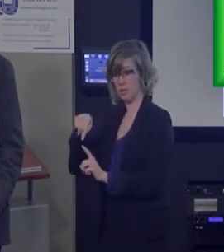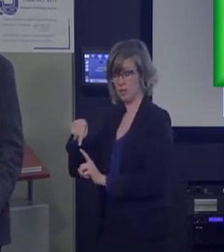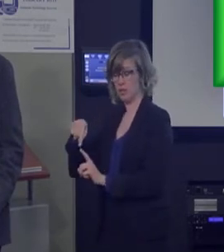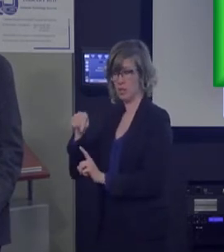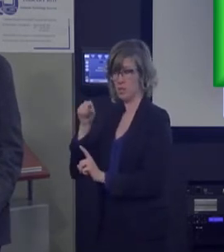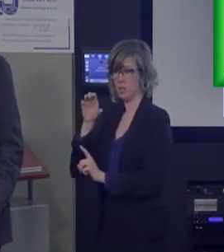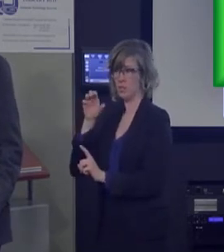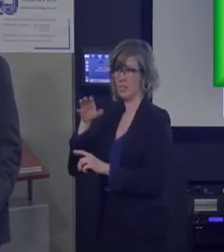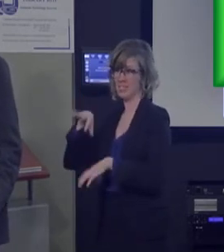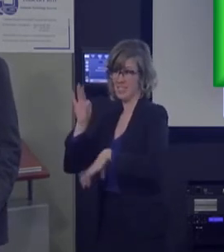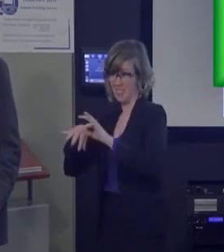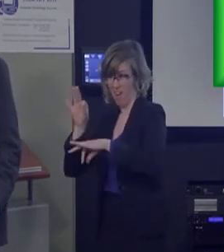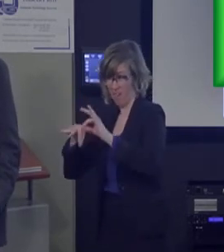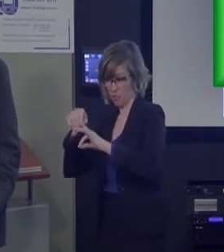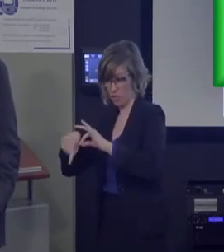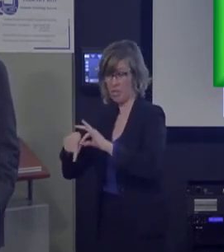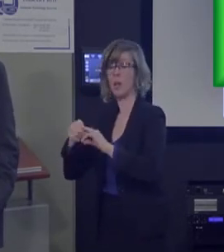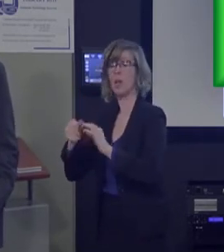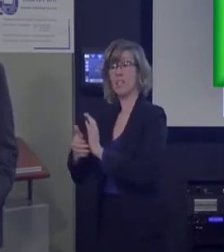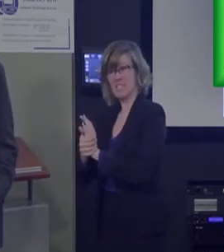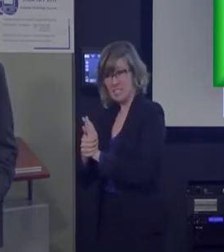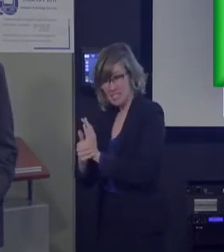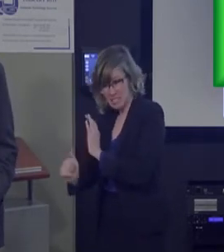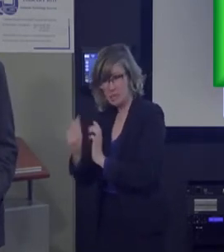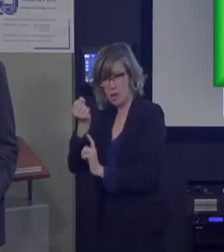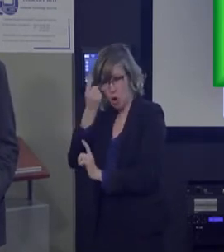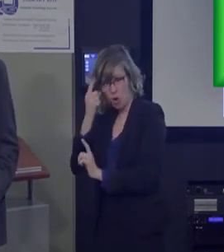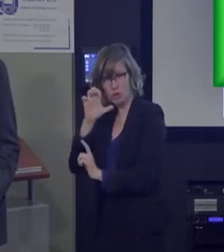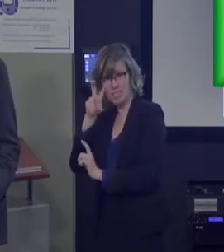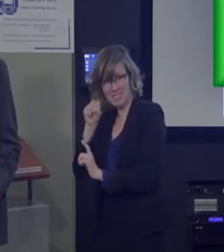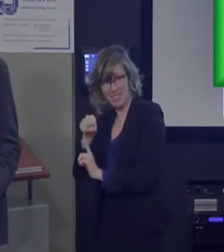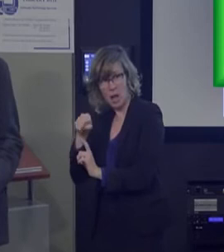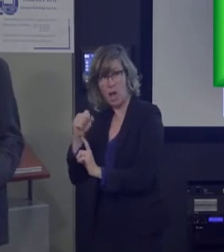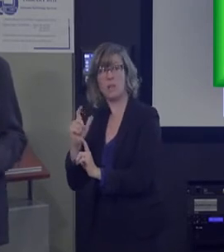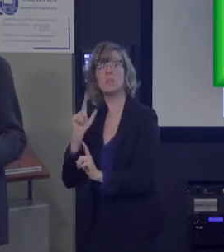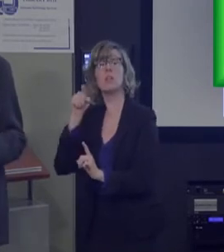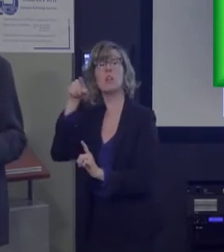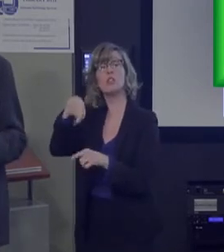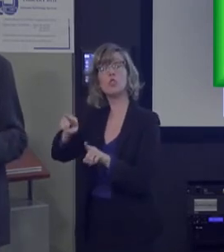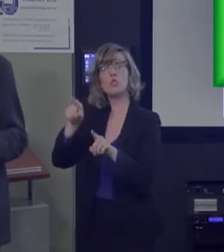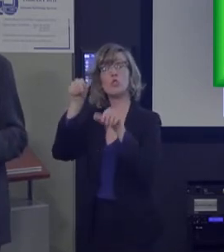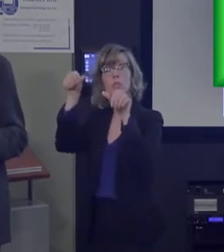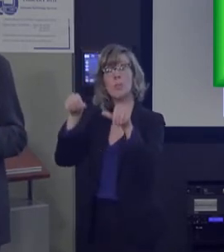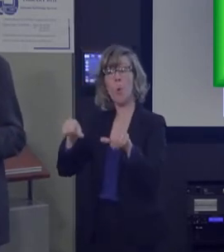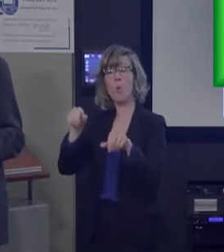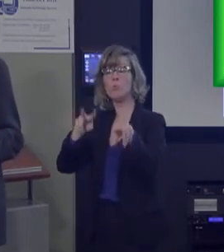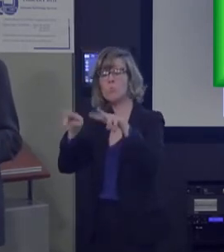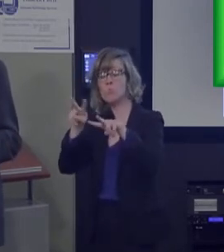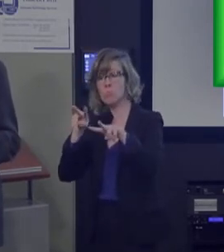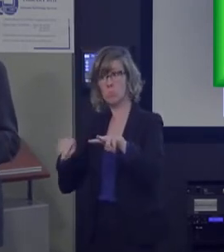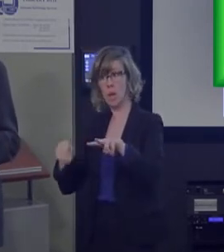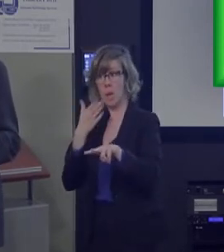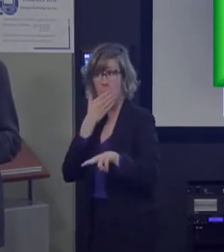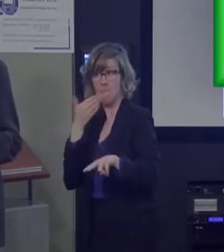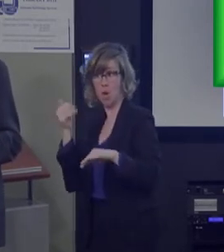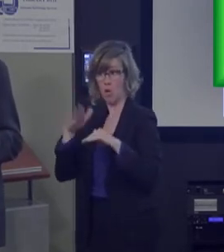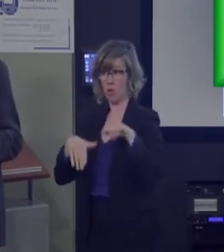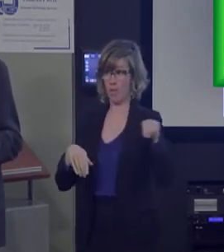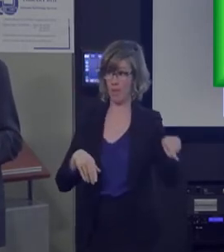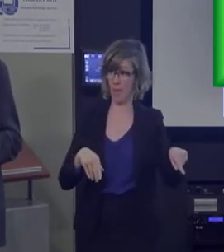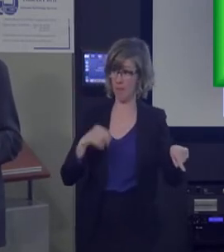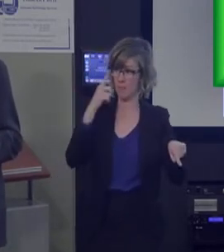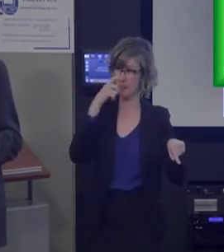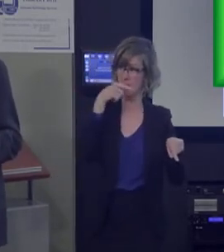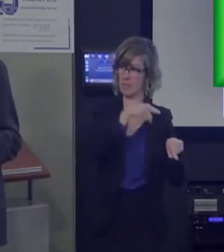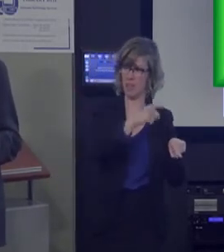evaluation than the many who master it in the direct instruction condition. And this is the kind of prediction that people who are